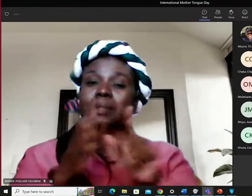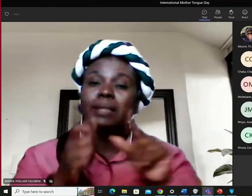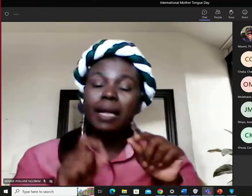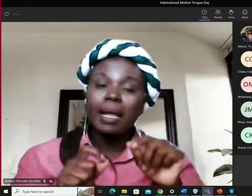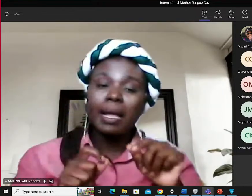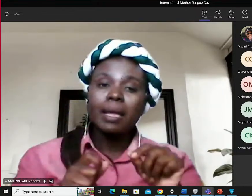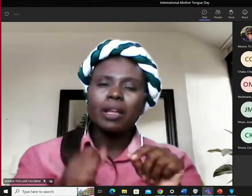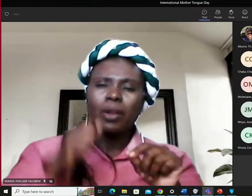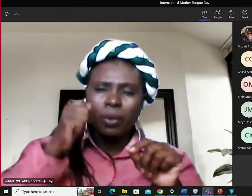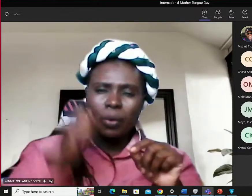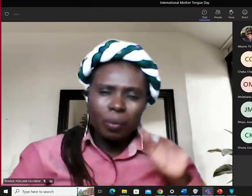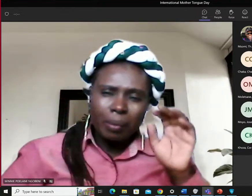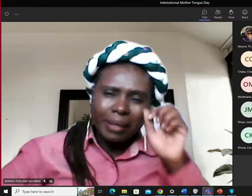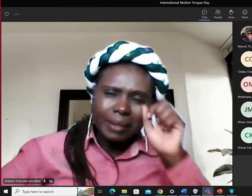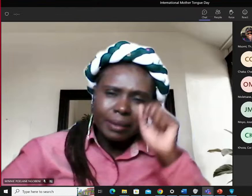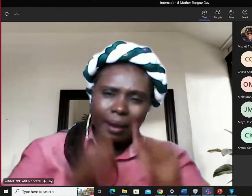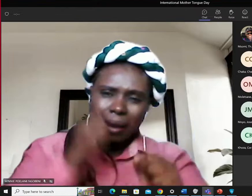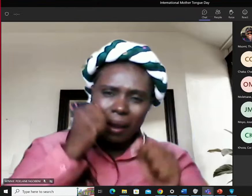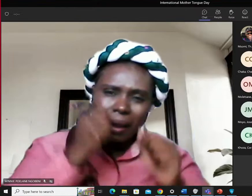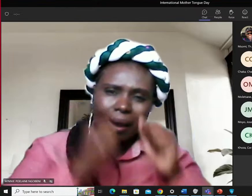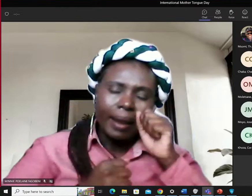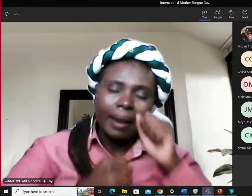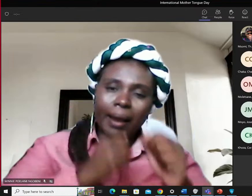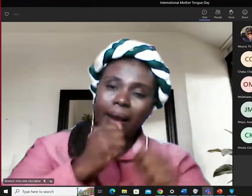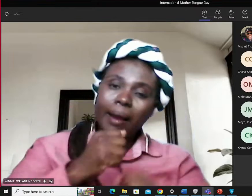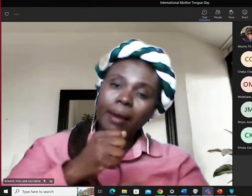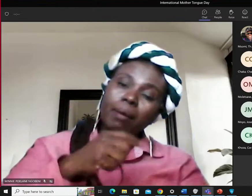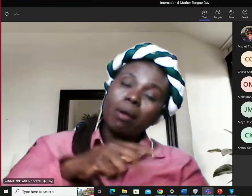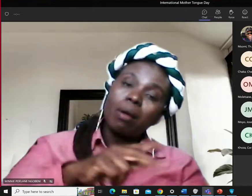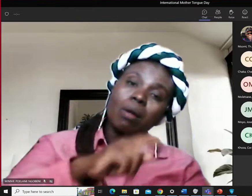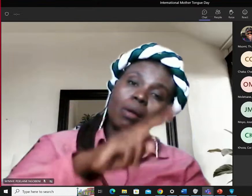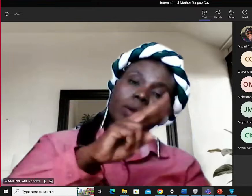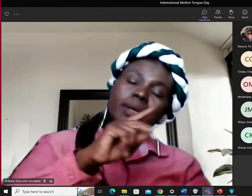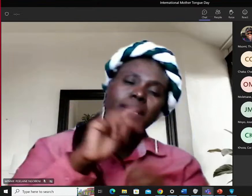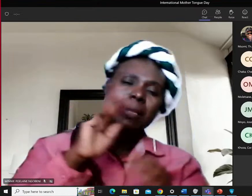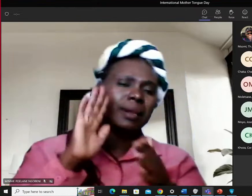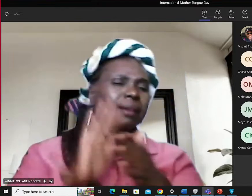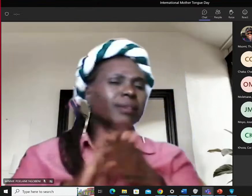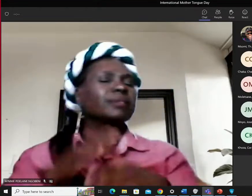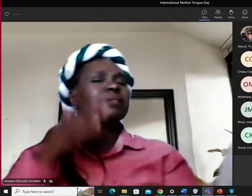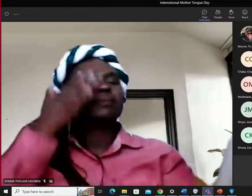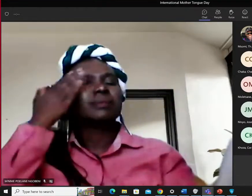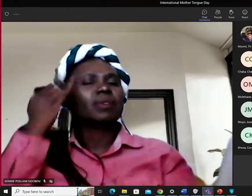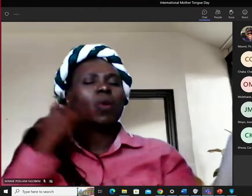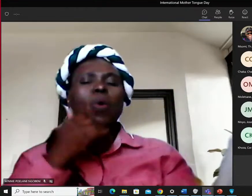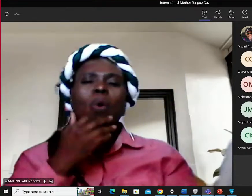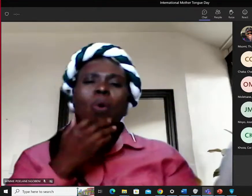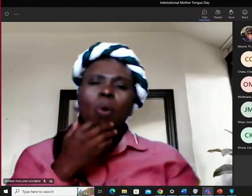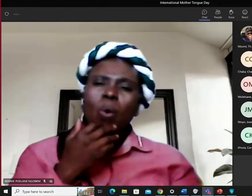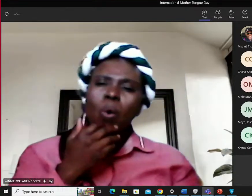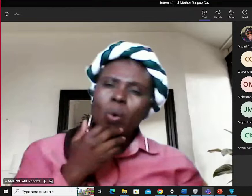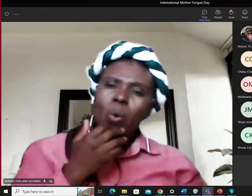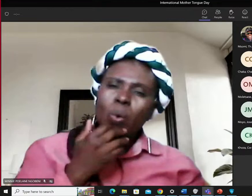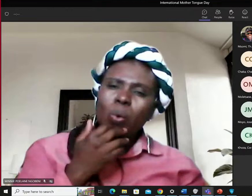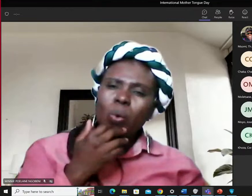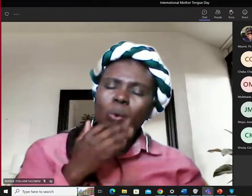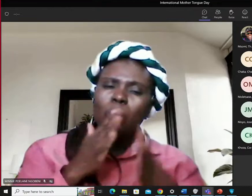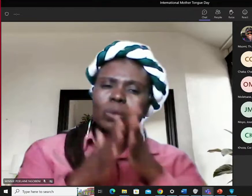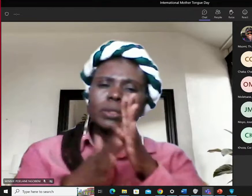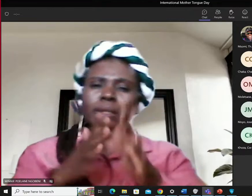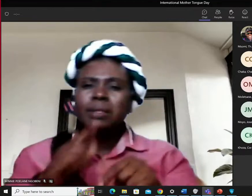on. It don't match. You say in English, you must hang